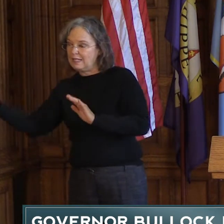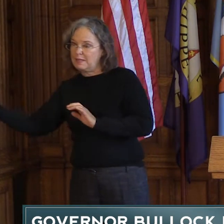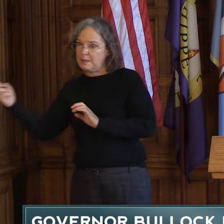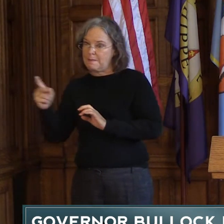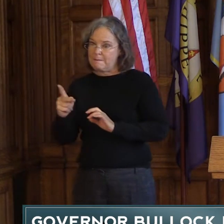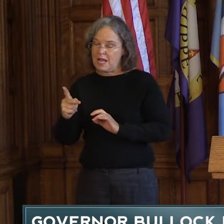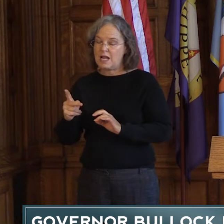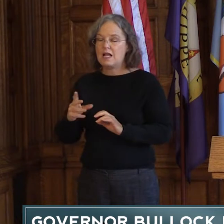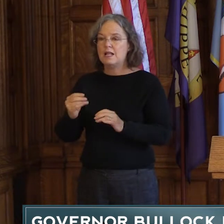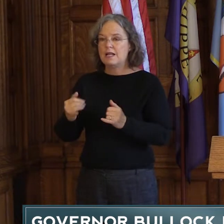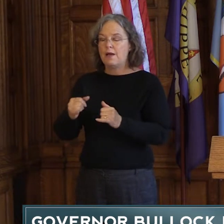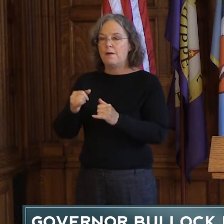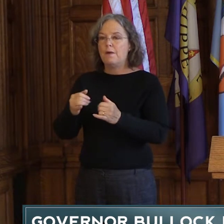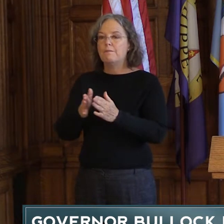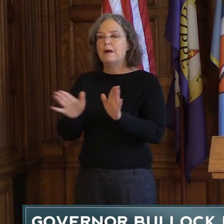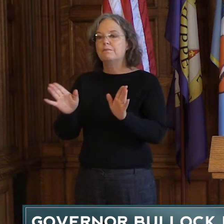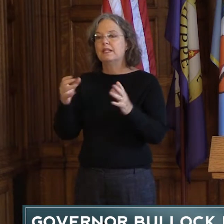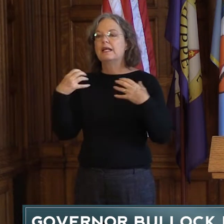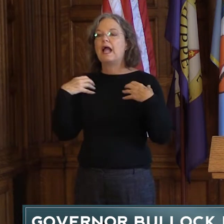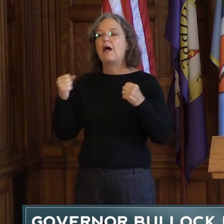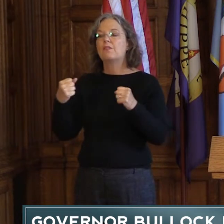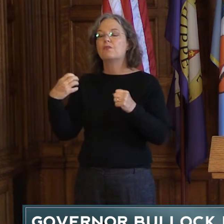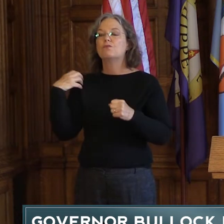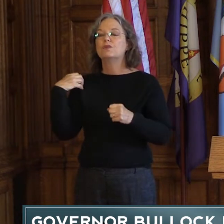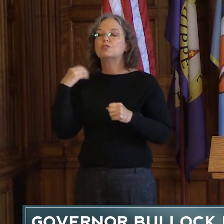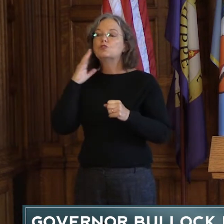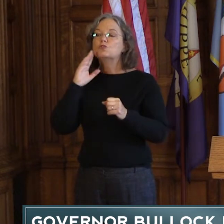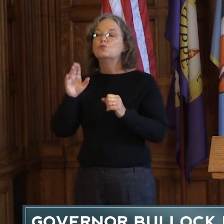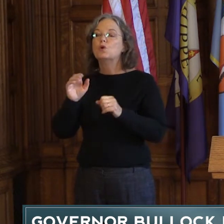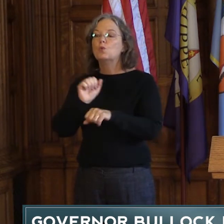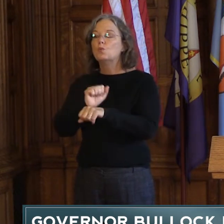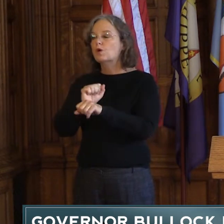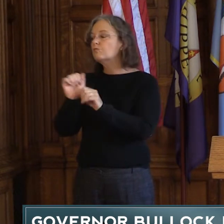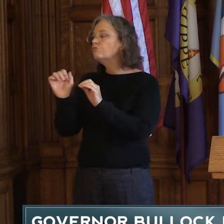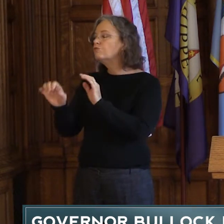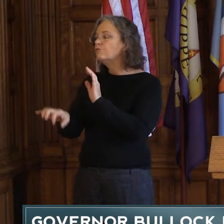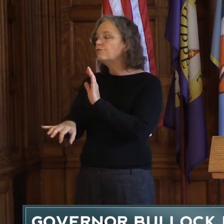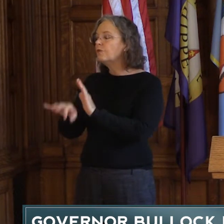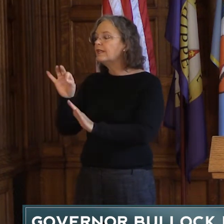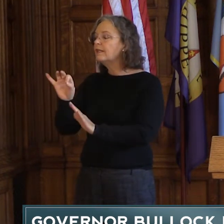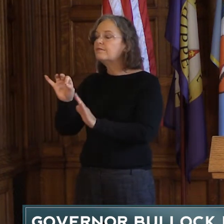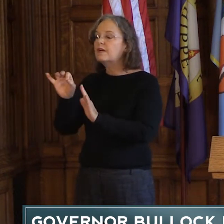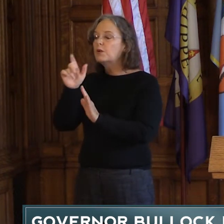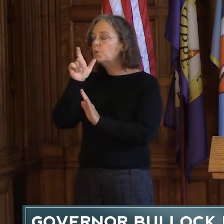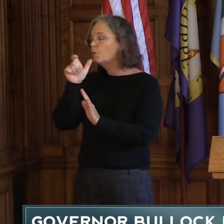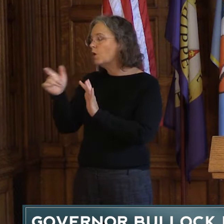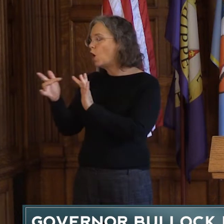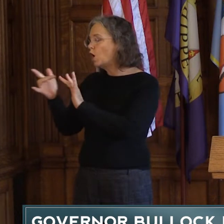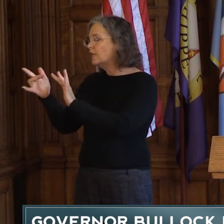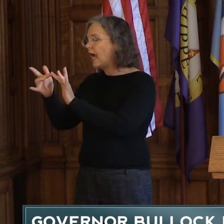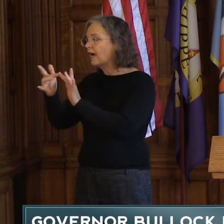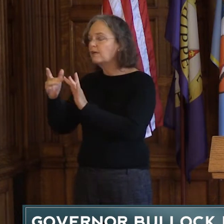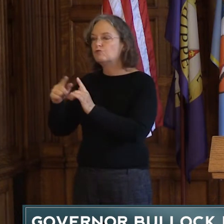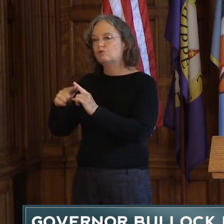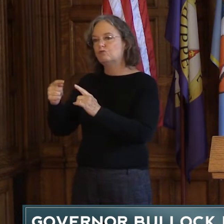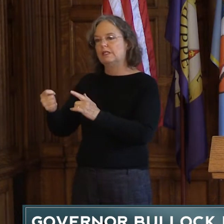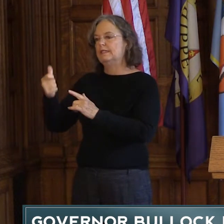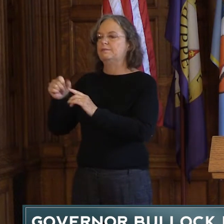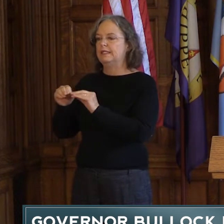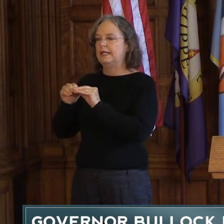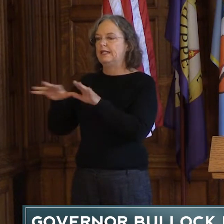officials will work to identify any known contacts to eliminate any chains of transmission. So